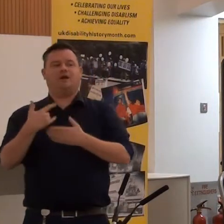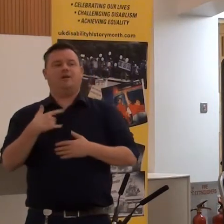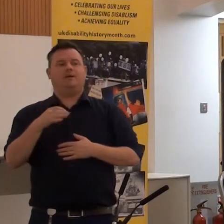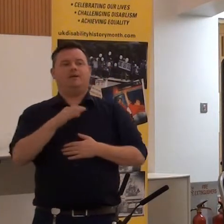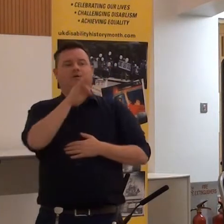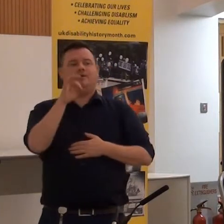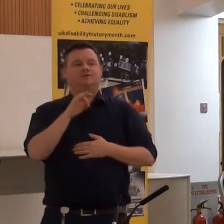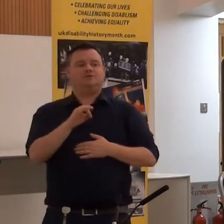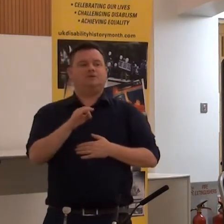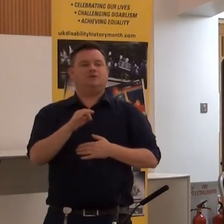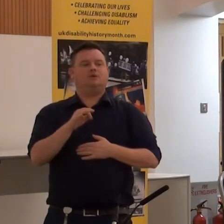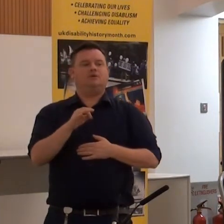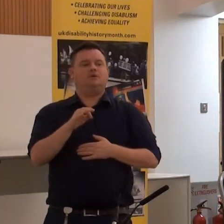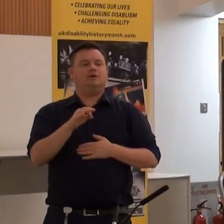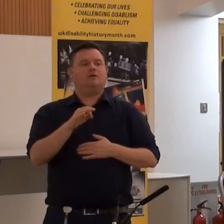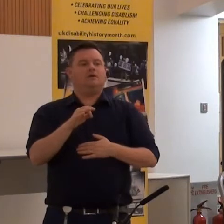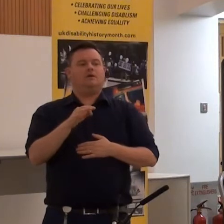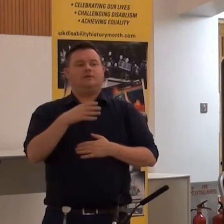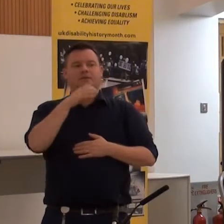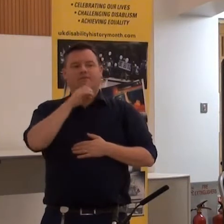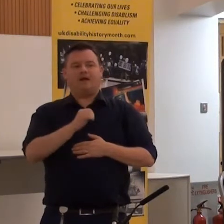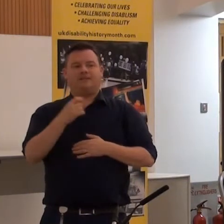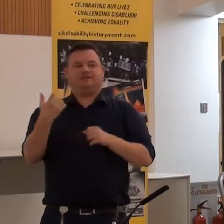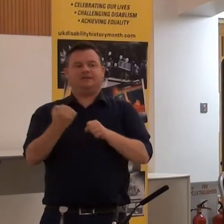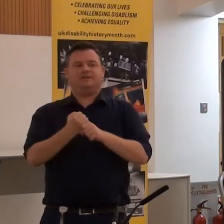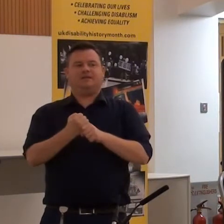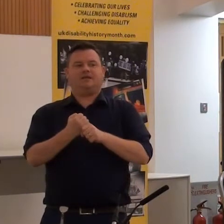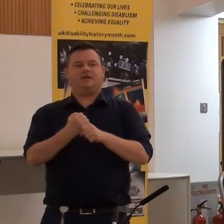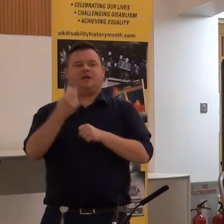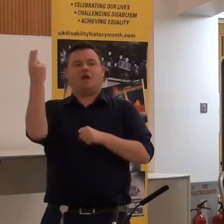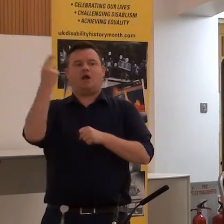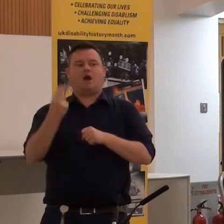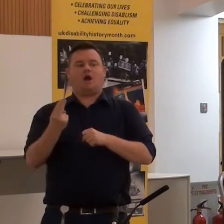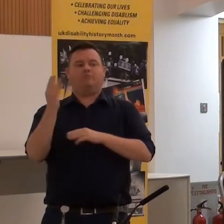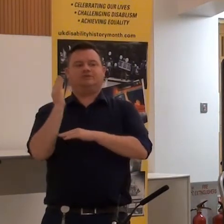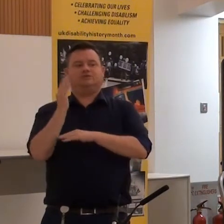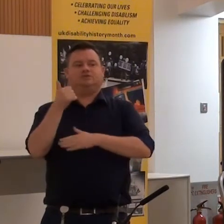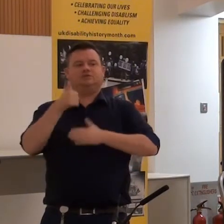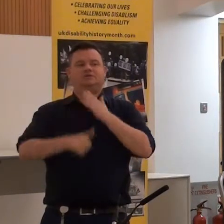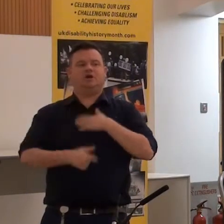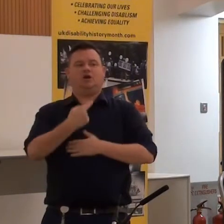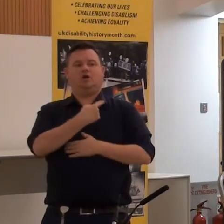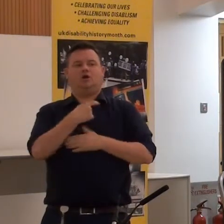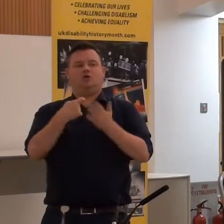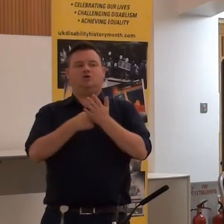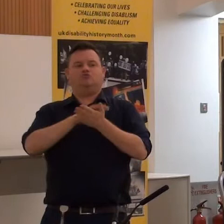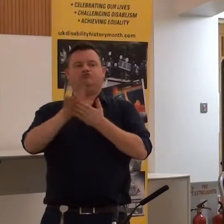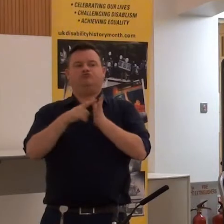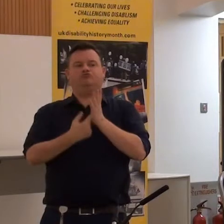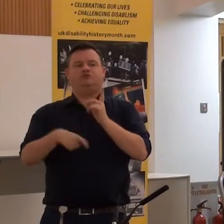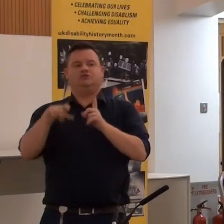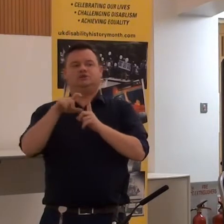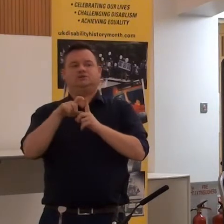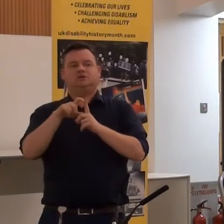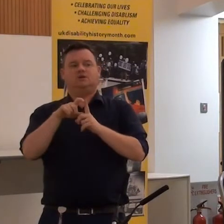for the swearing in the name, the gentleman who did the art competition at the beginning.